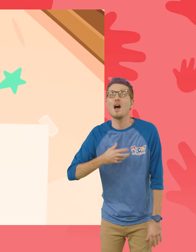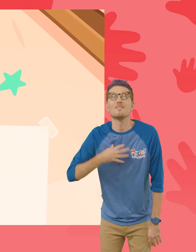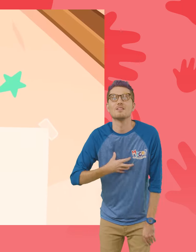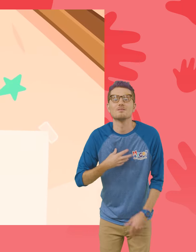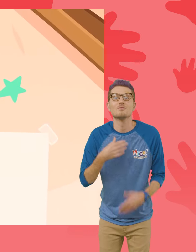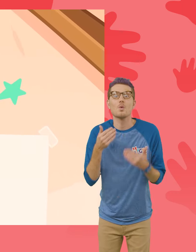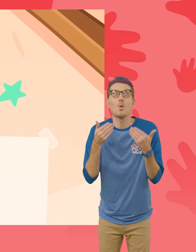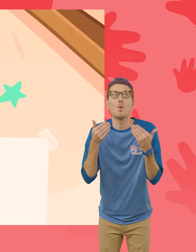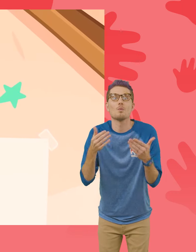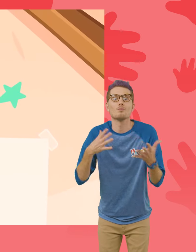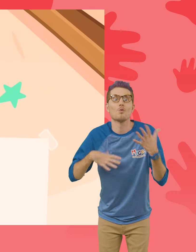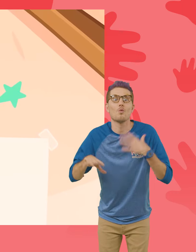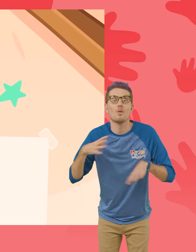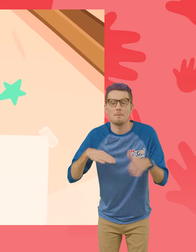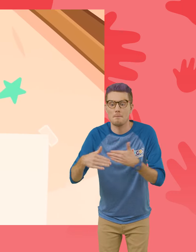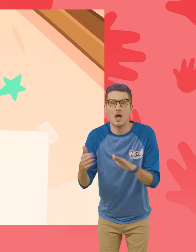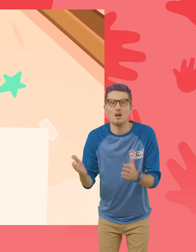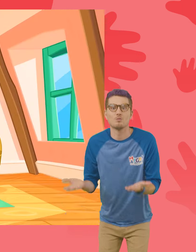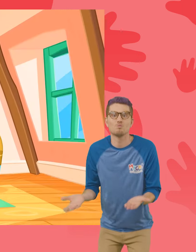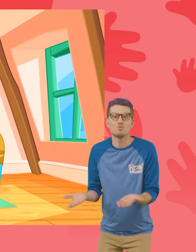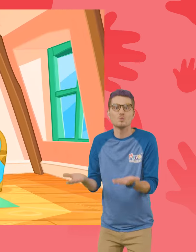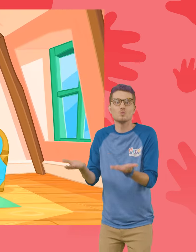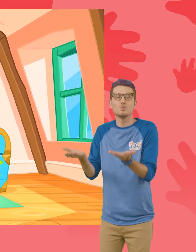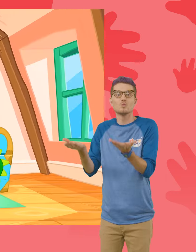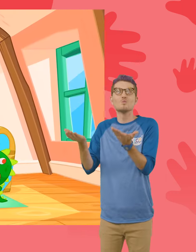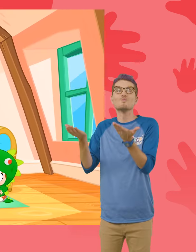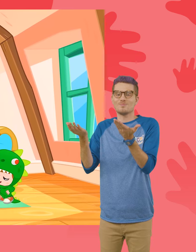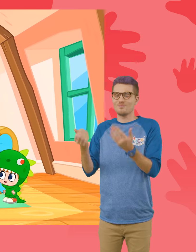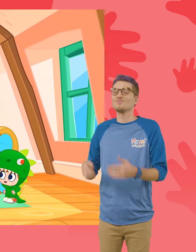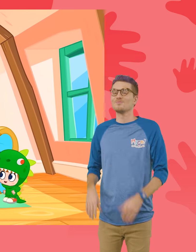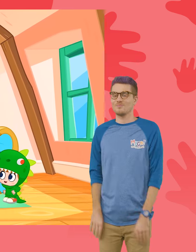Morphle, lift up the dress-up box.